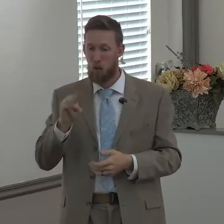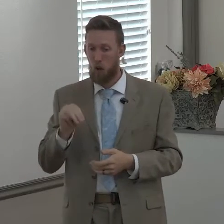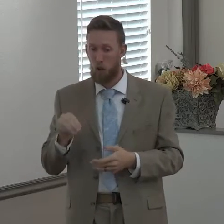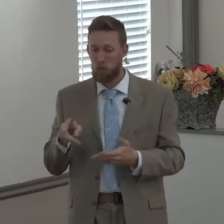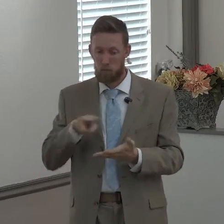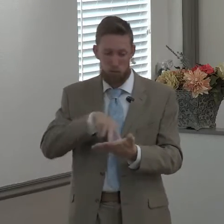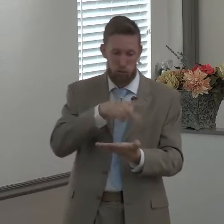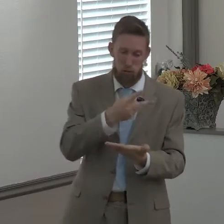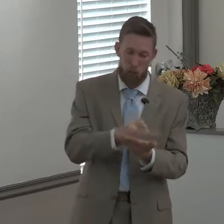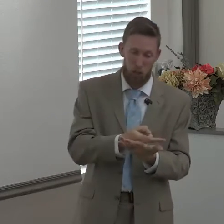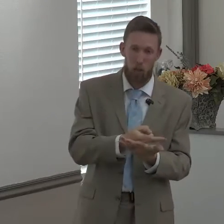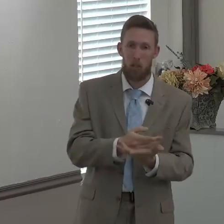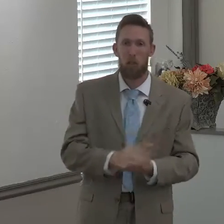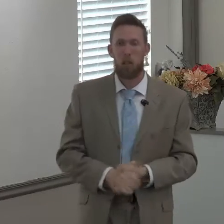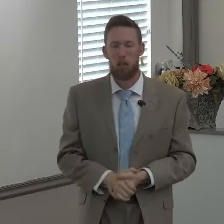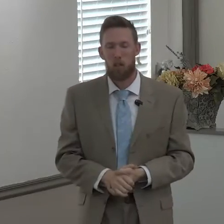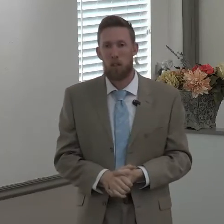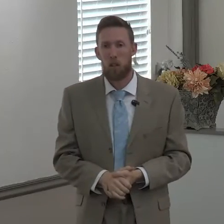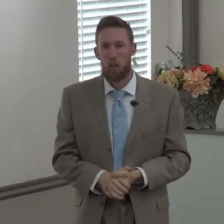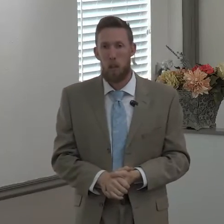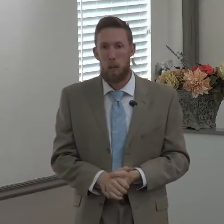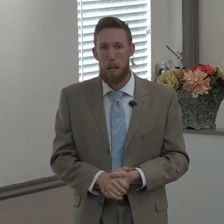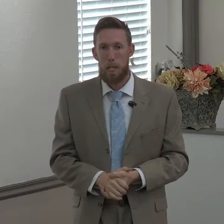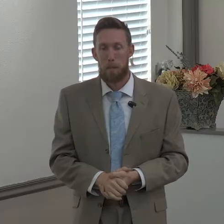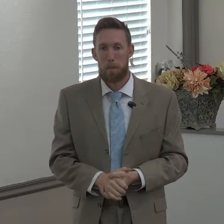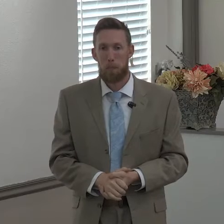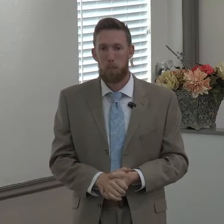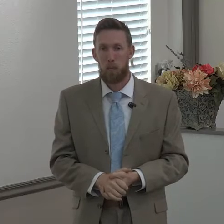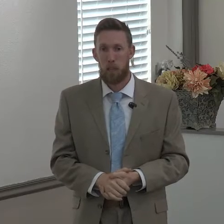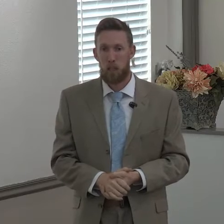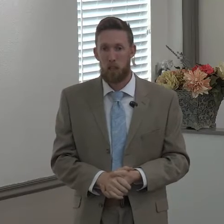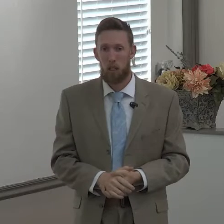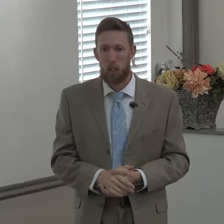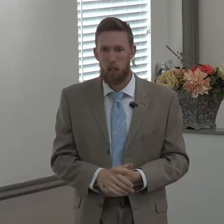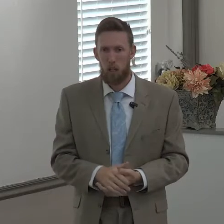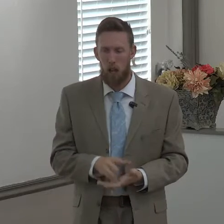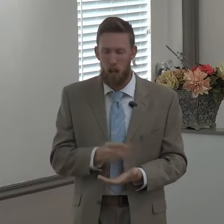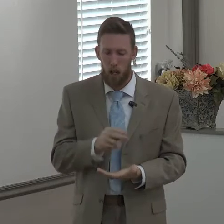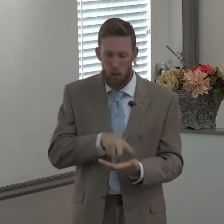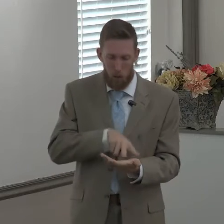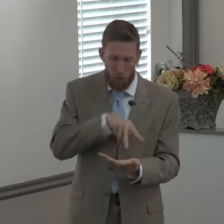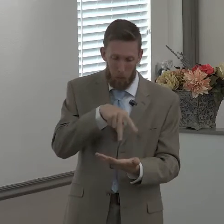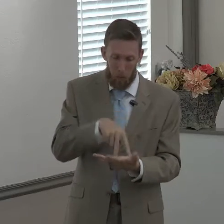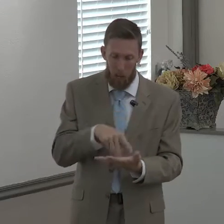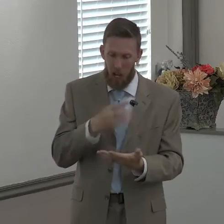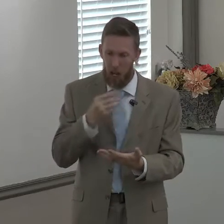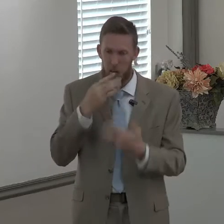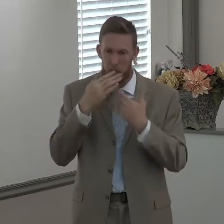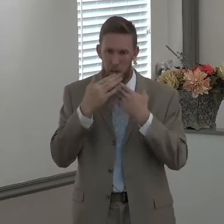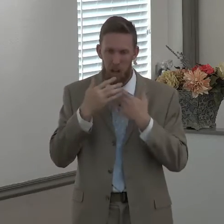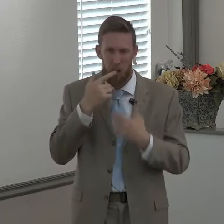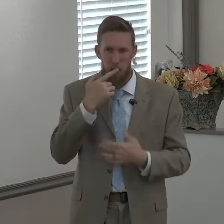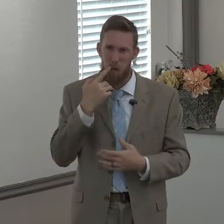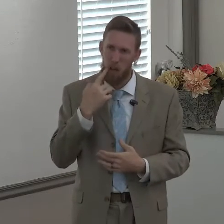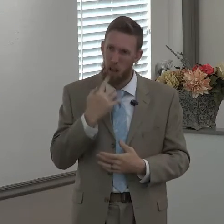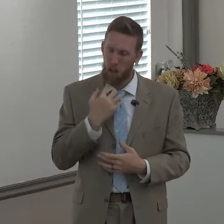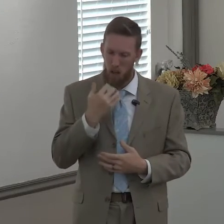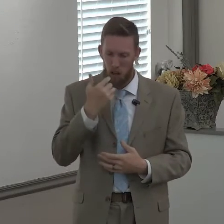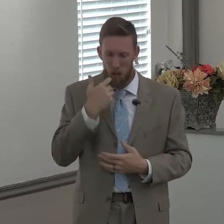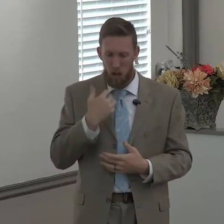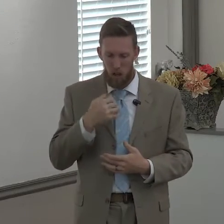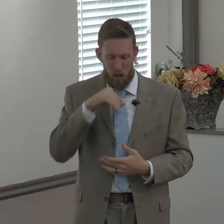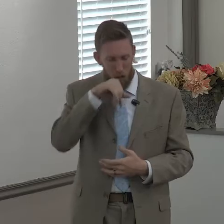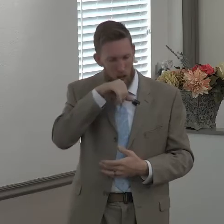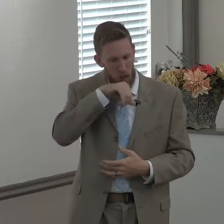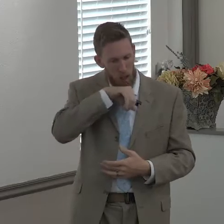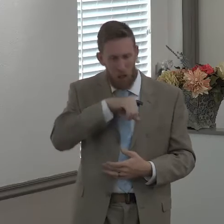just smashed Tom right in the face, knocked him right on the floor.